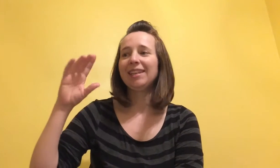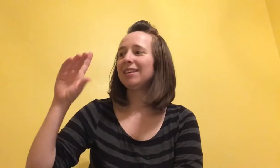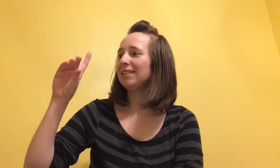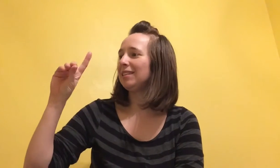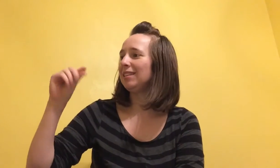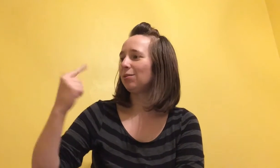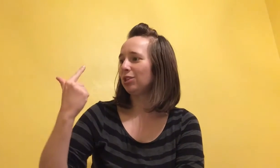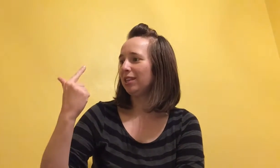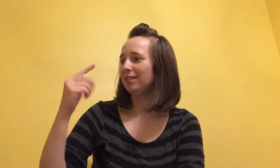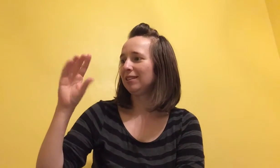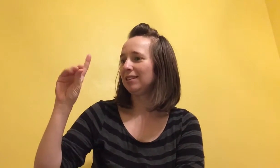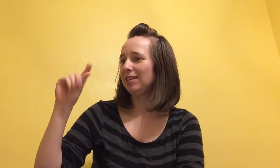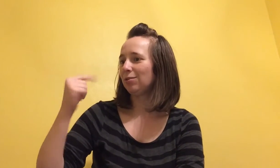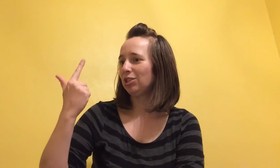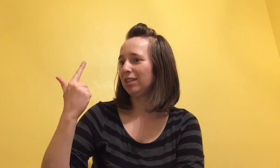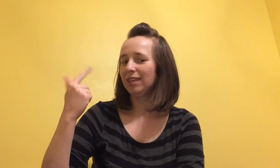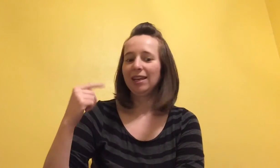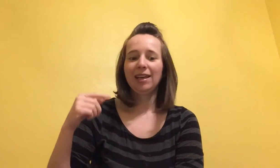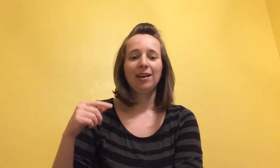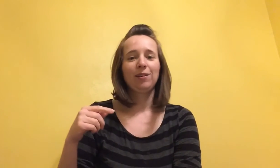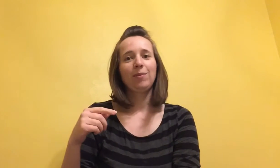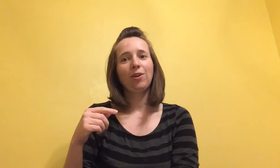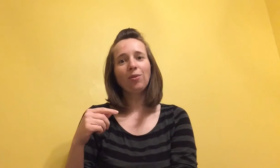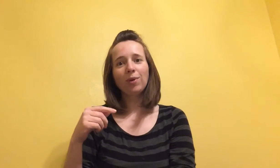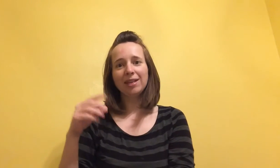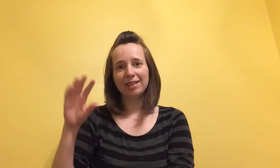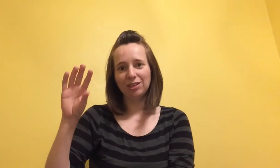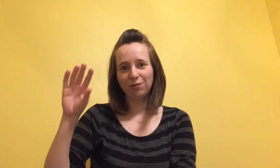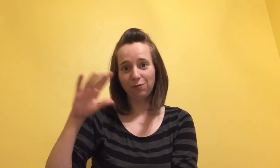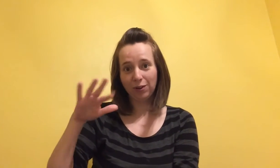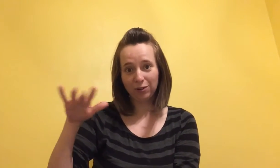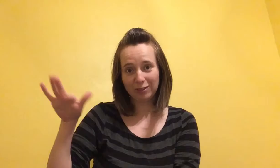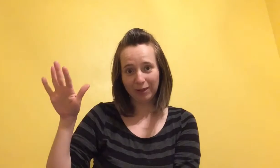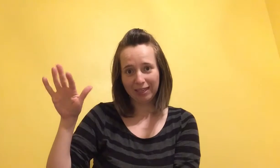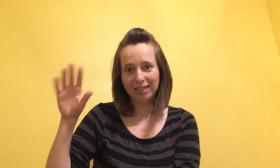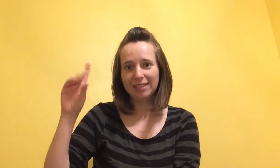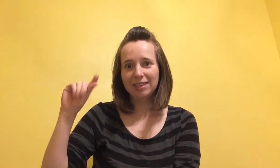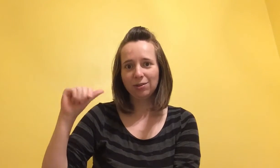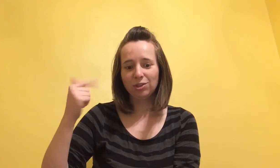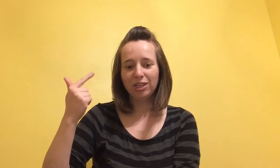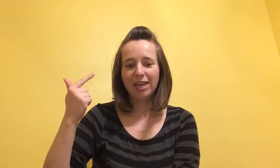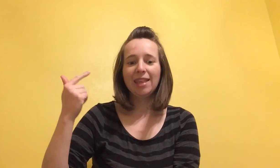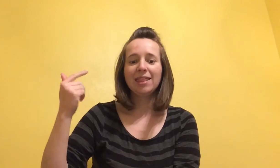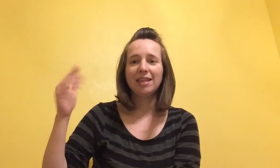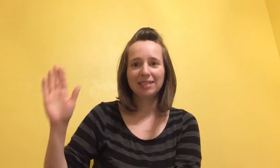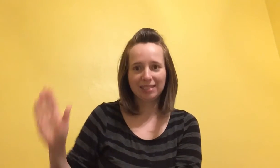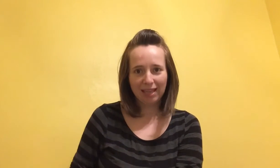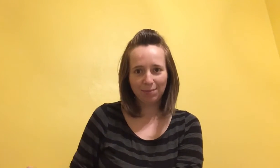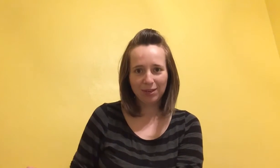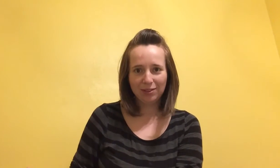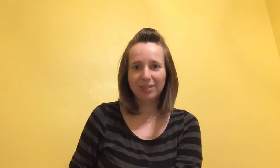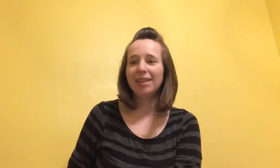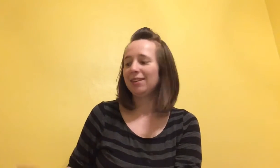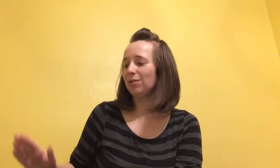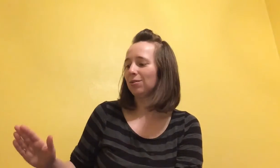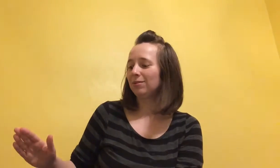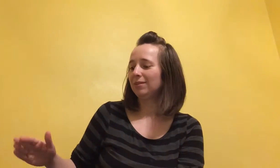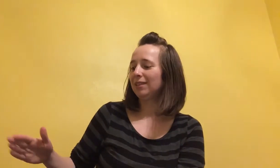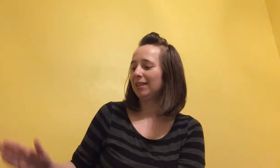it, D-O-G, D-O-G. Another way is actually finger spelling it, D-O-G, and then slapping at